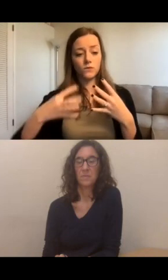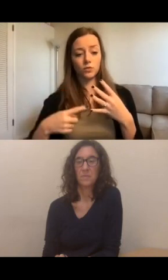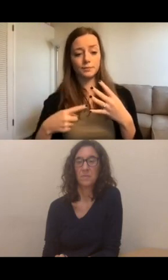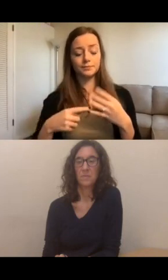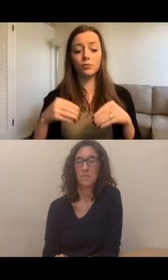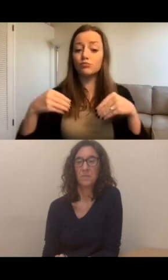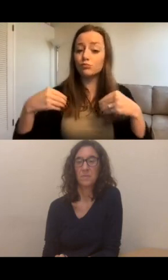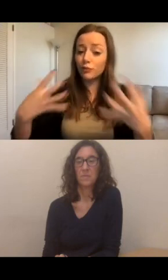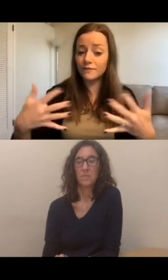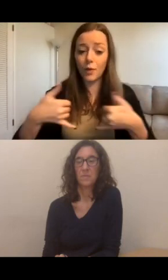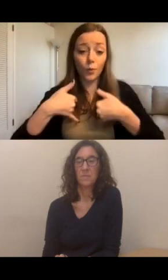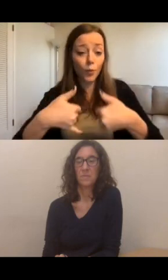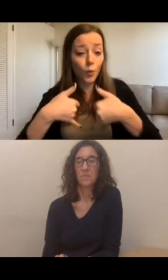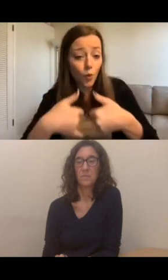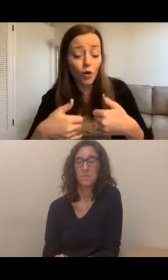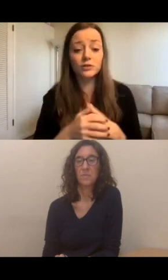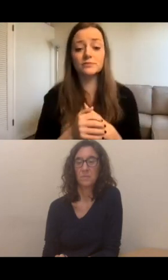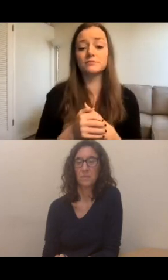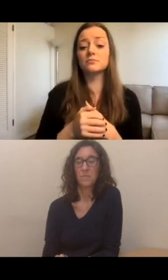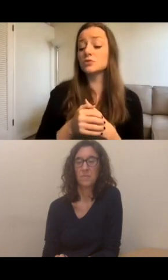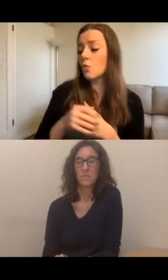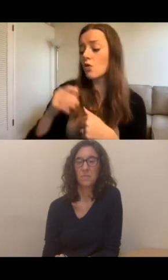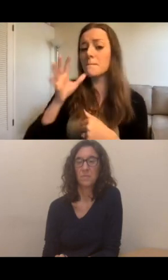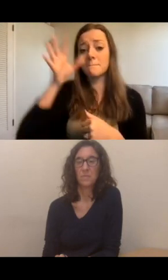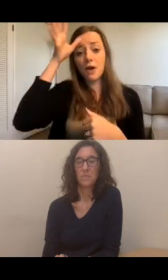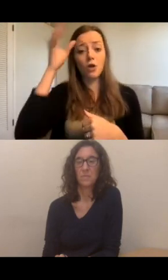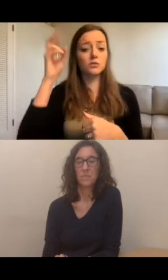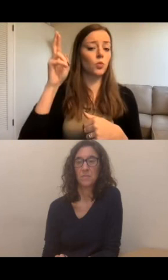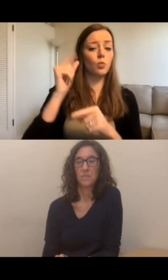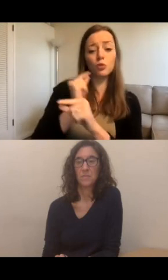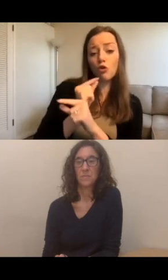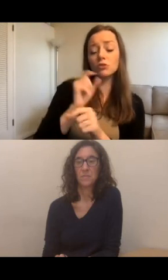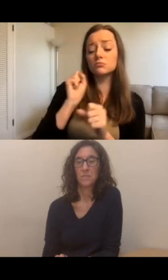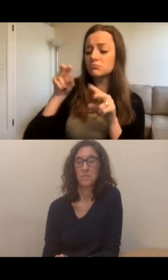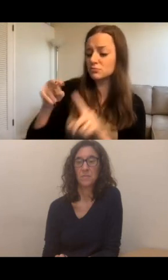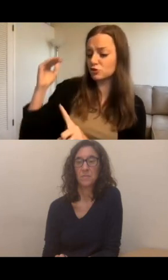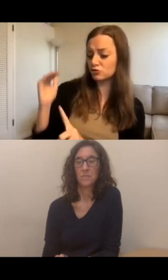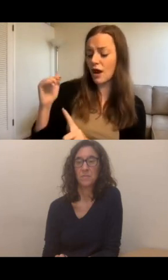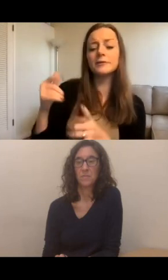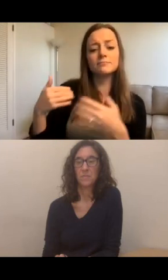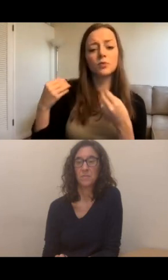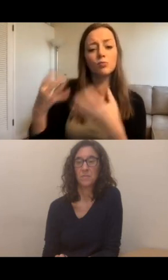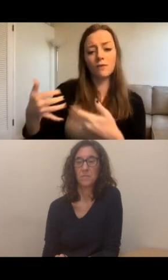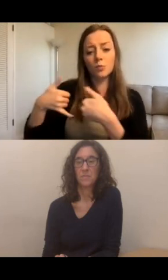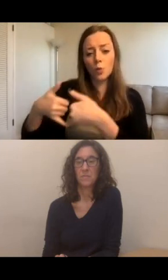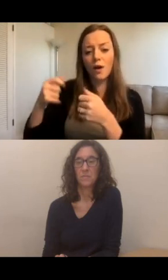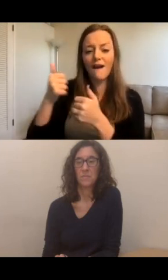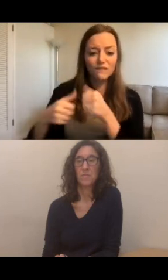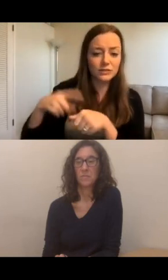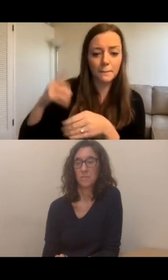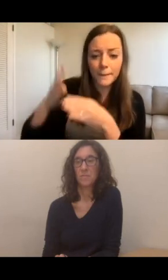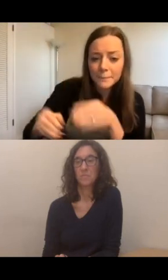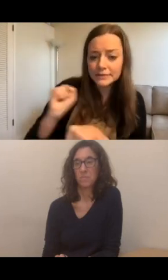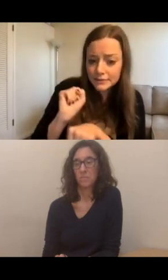Fourth, provide rewards. Parents and guardians can observe and provide rewards to their child every time they complete